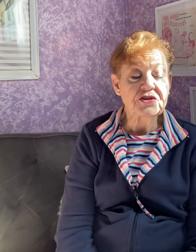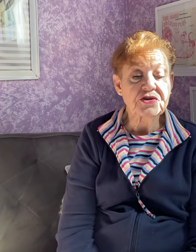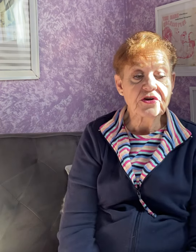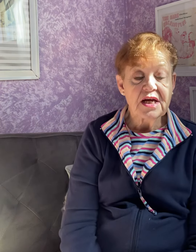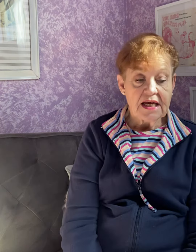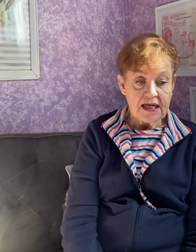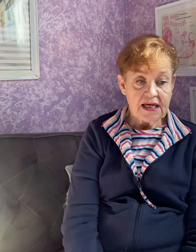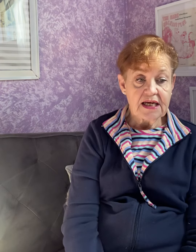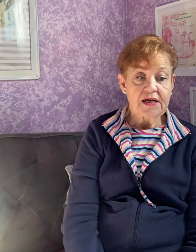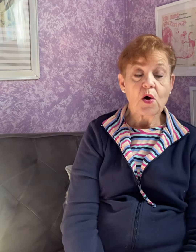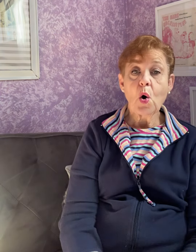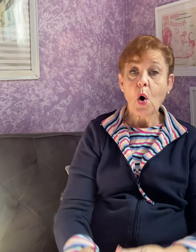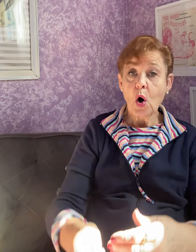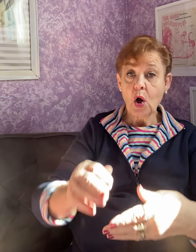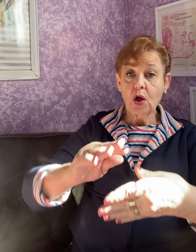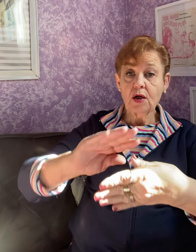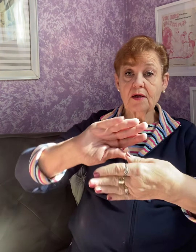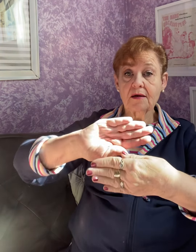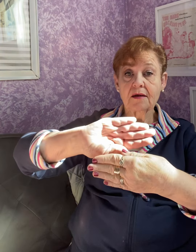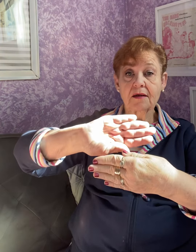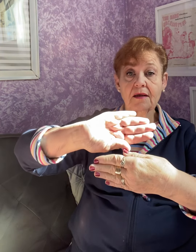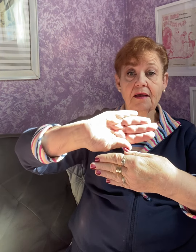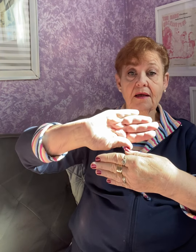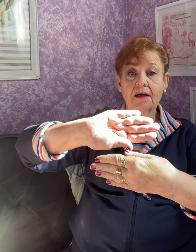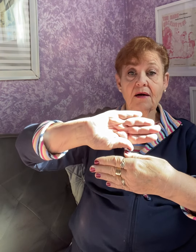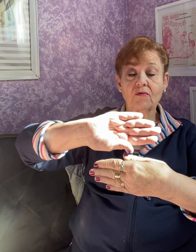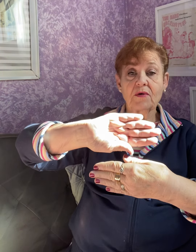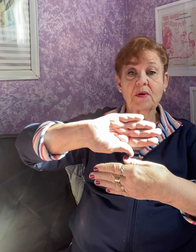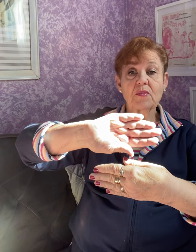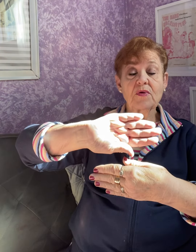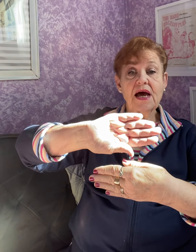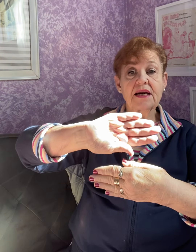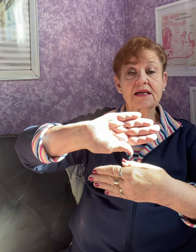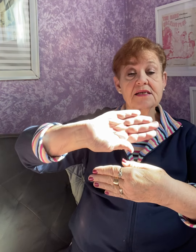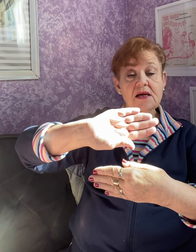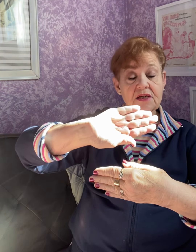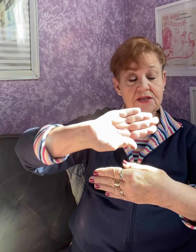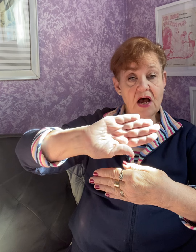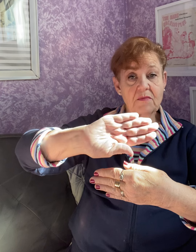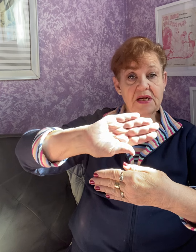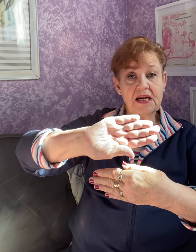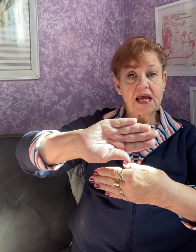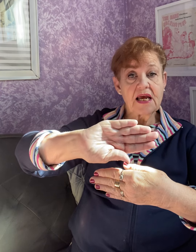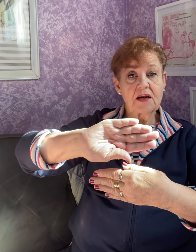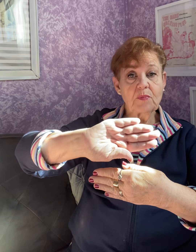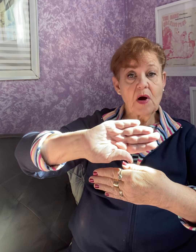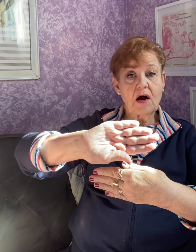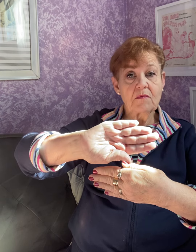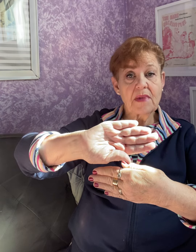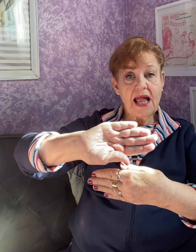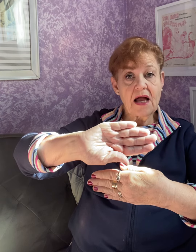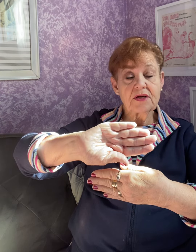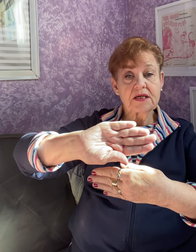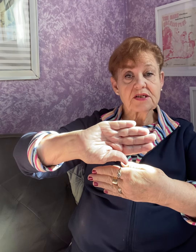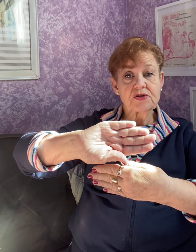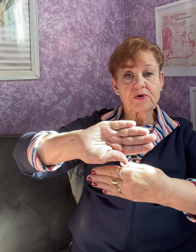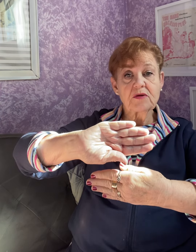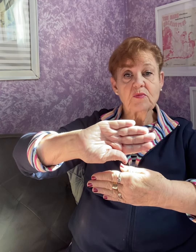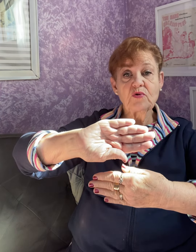manger. In all, remember that is dominant hand, palm out is doing the